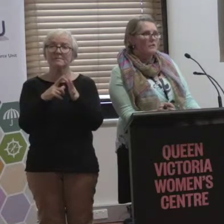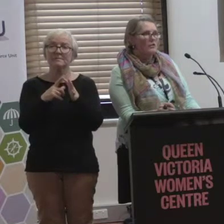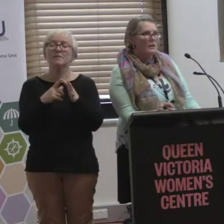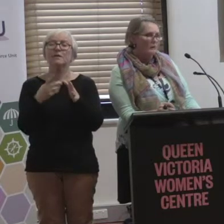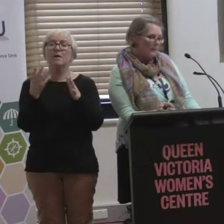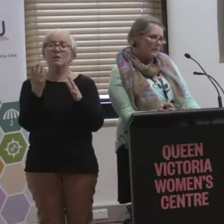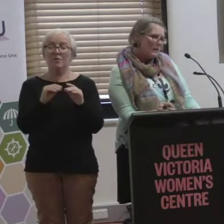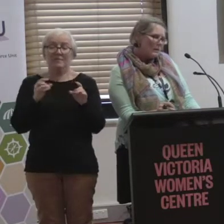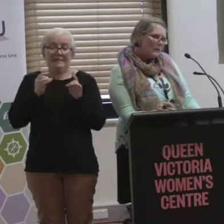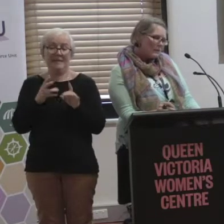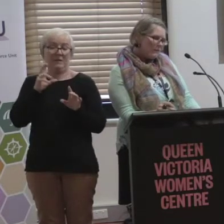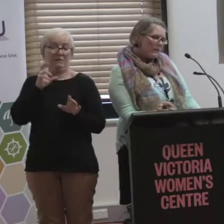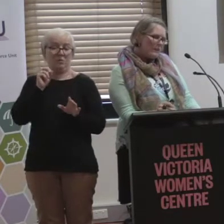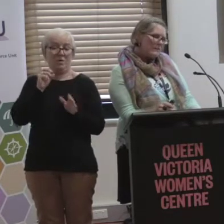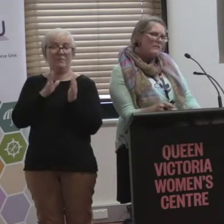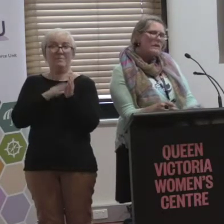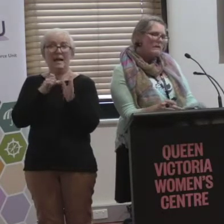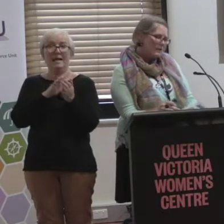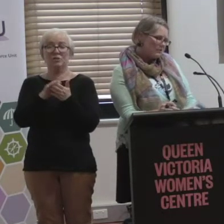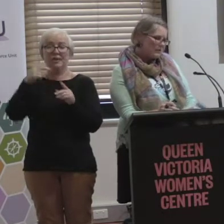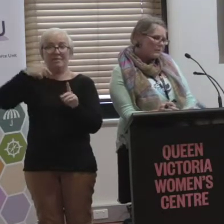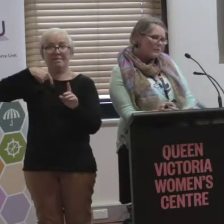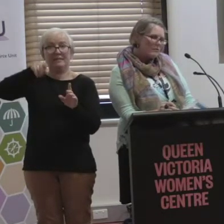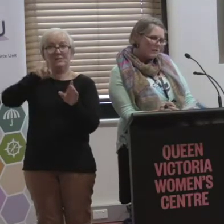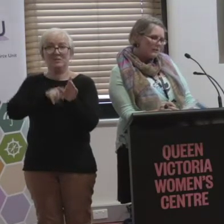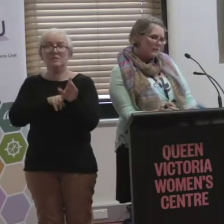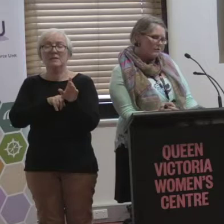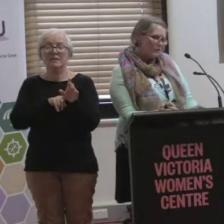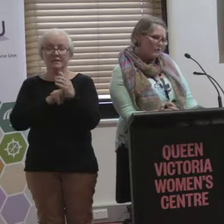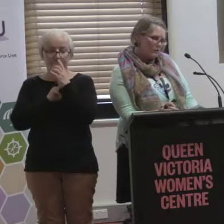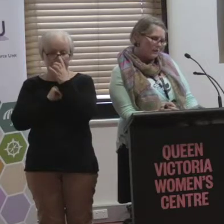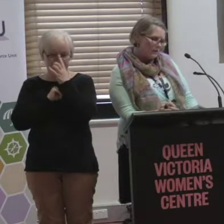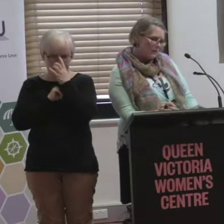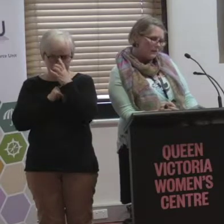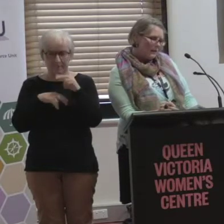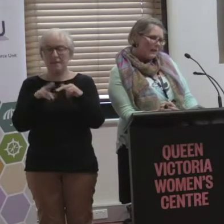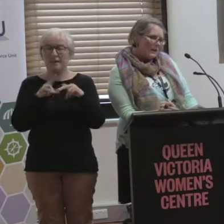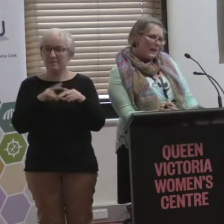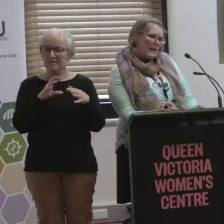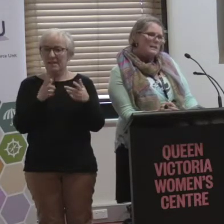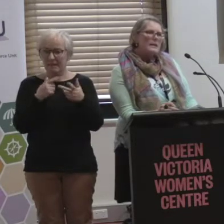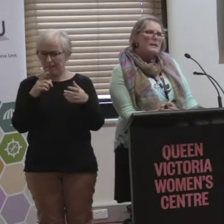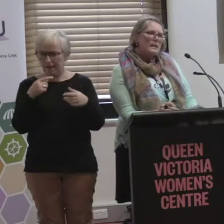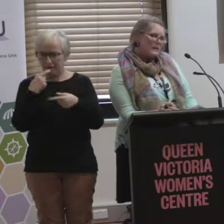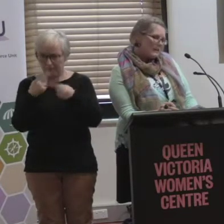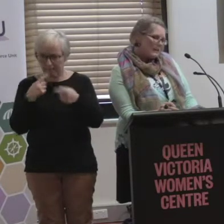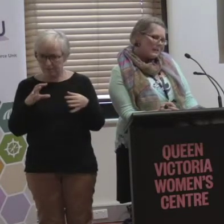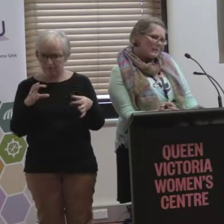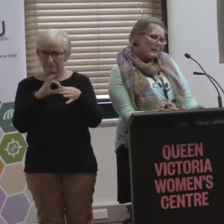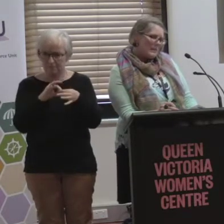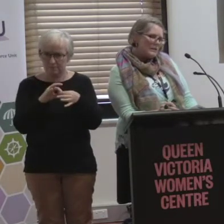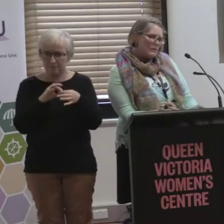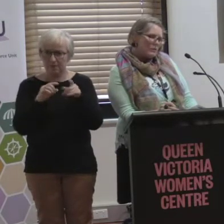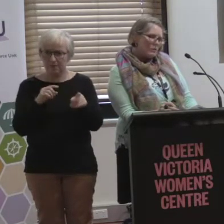March of this year. So if there is an advanced care directive with a relevant instructional directive and